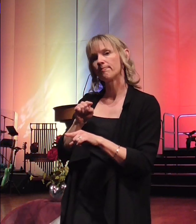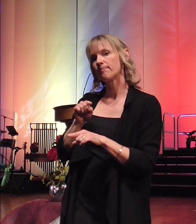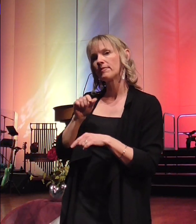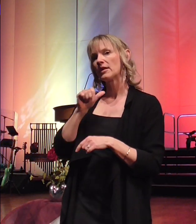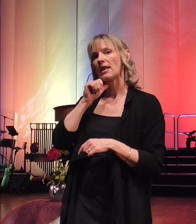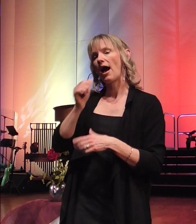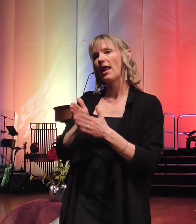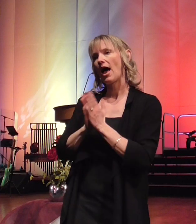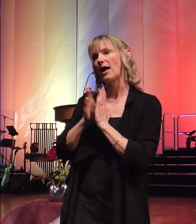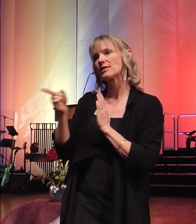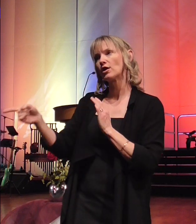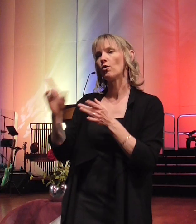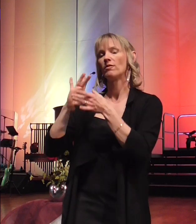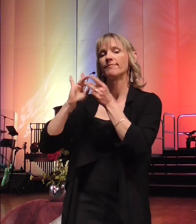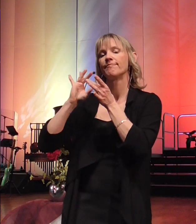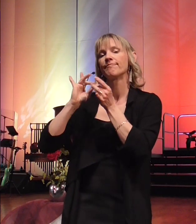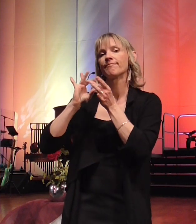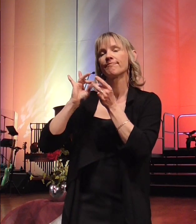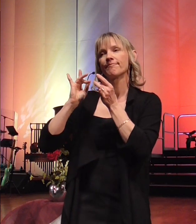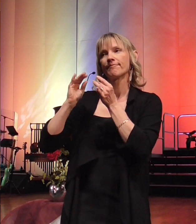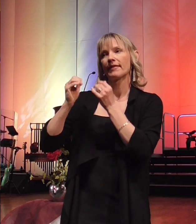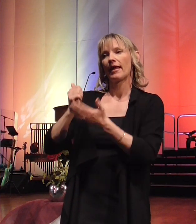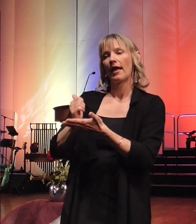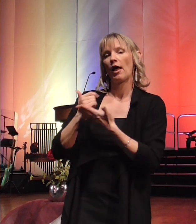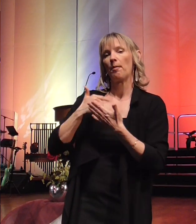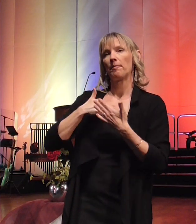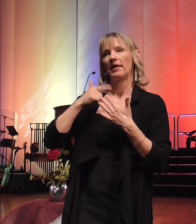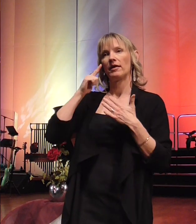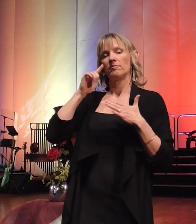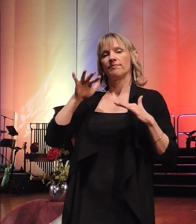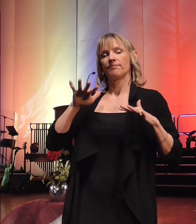or words to ease my mind.